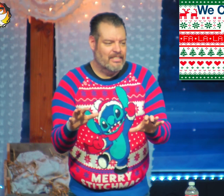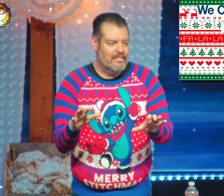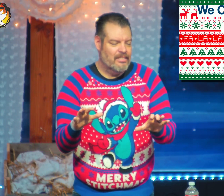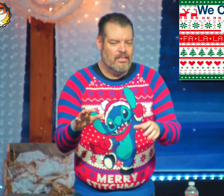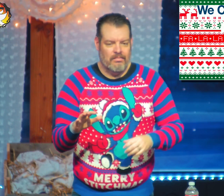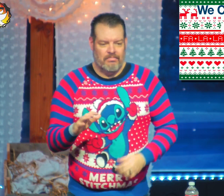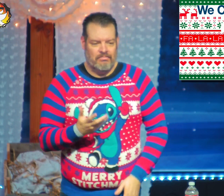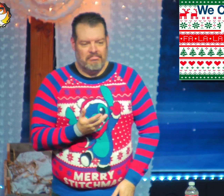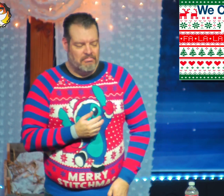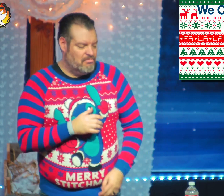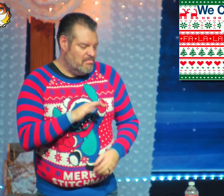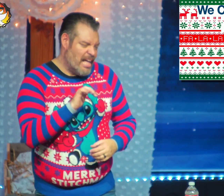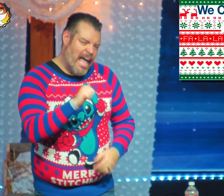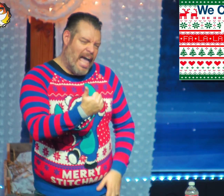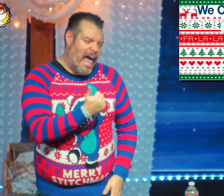We can have ugly motives.